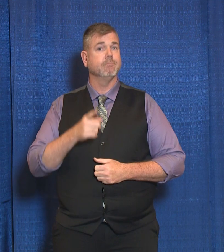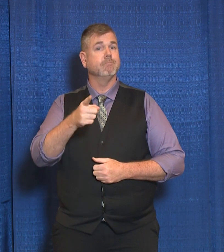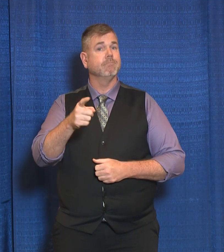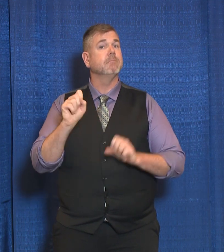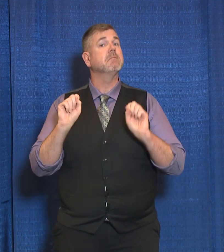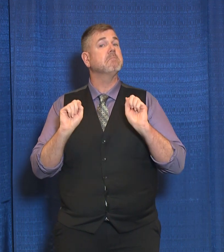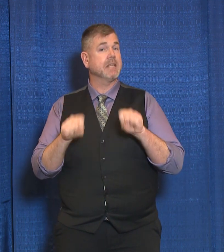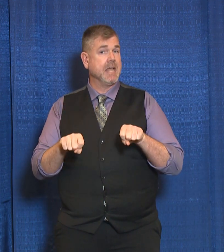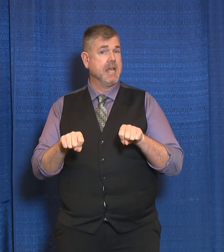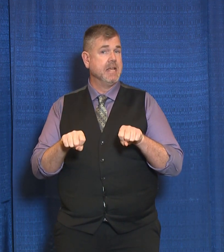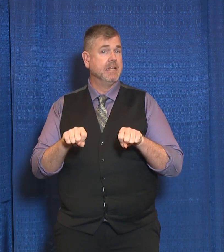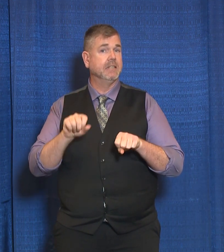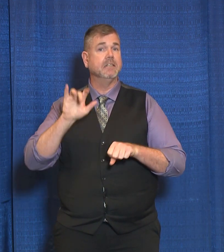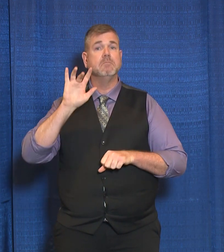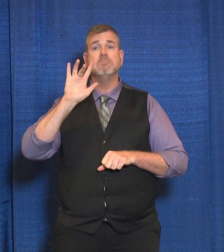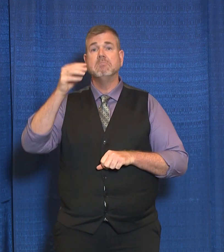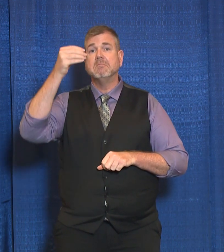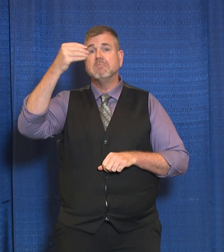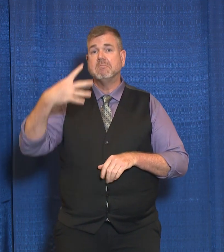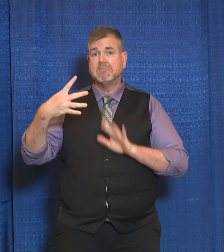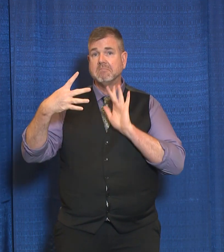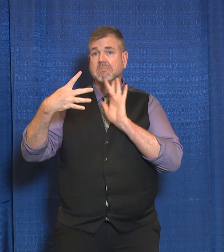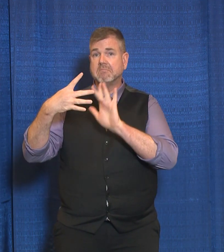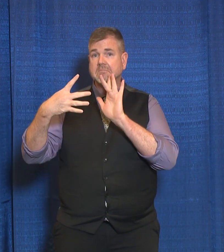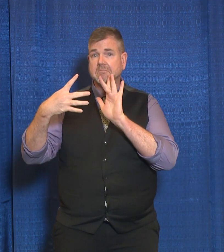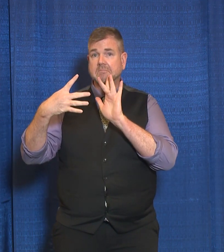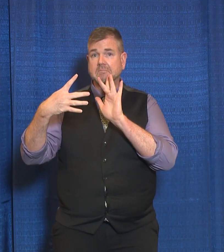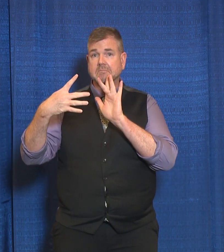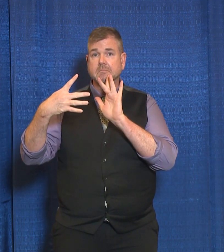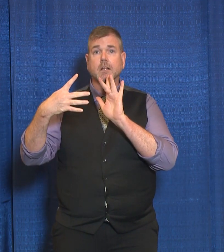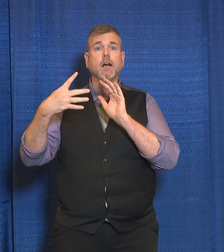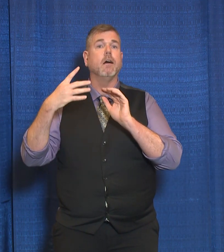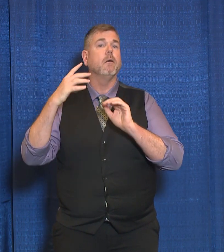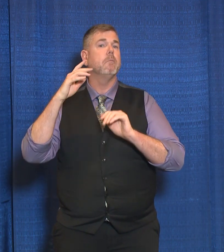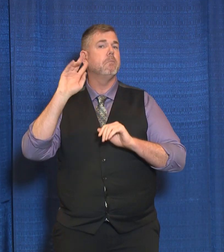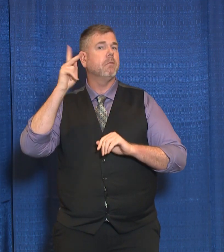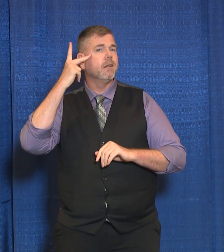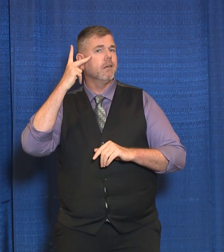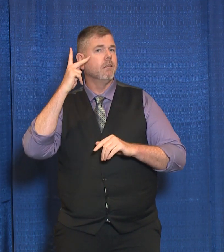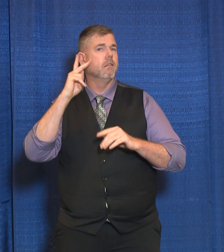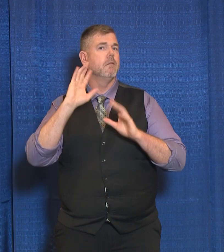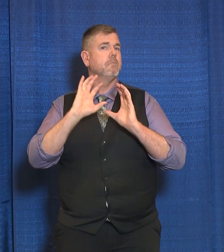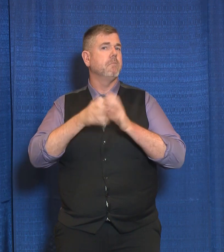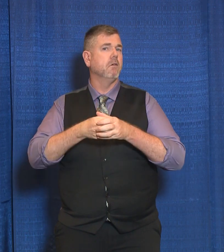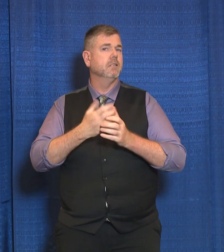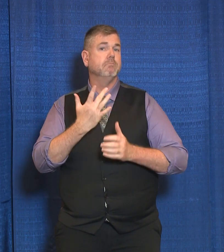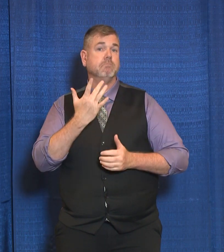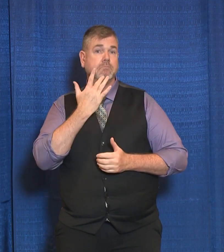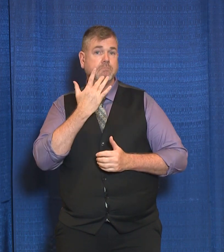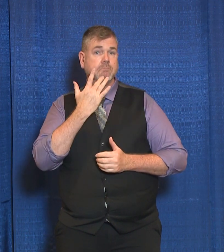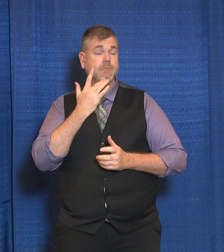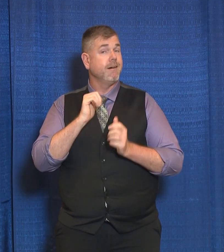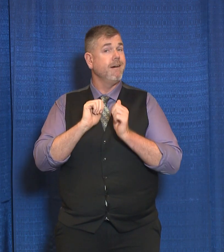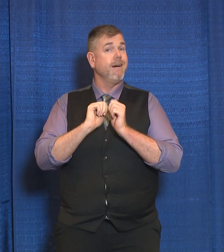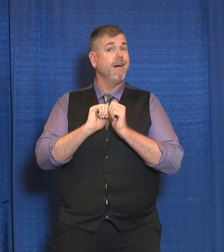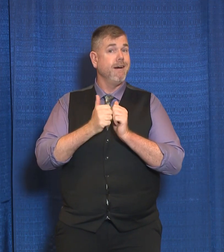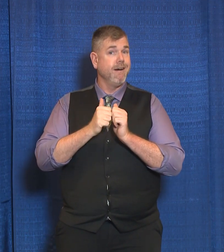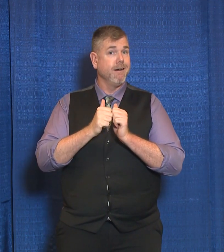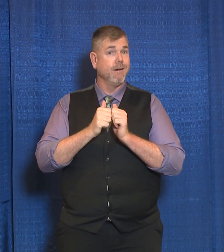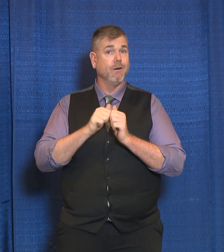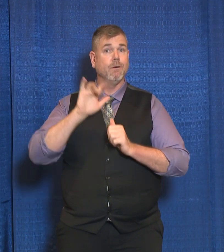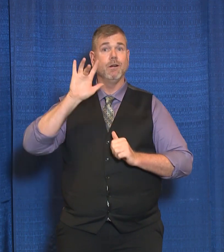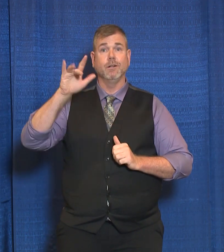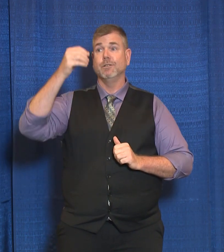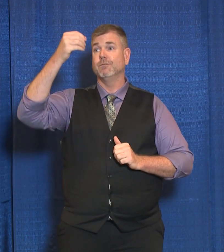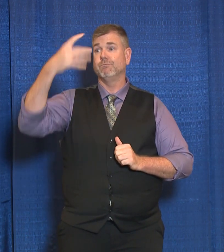You may select a political party preference by choosing a political party from the drop-down menu or entering a different party into